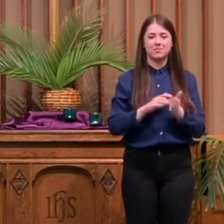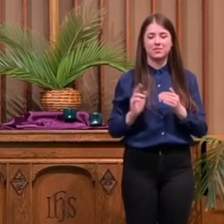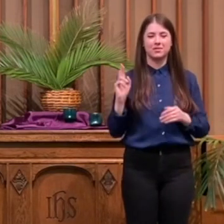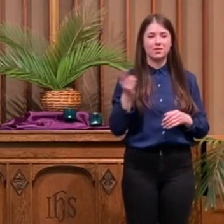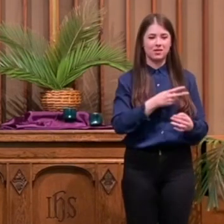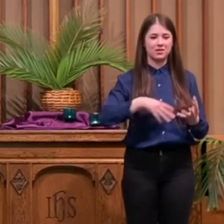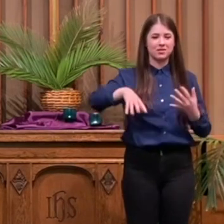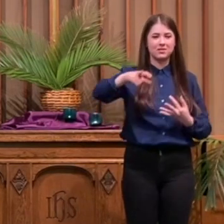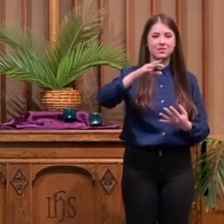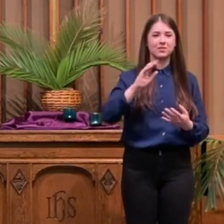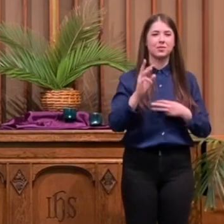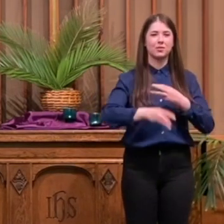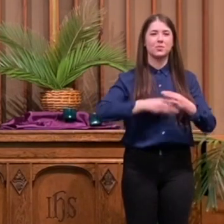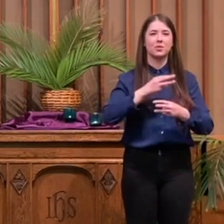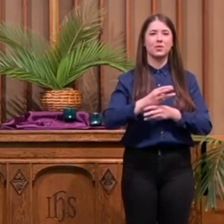our world?